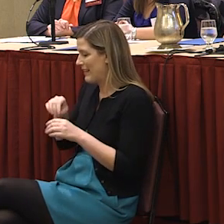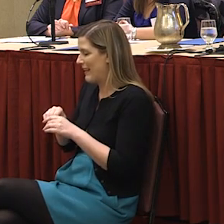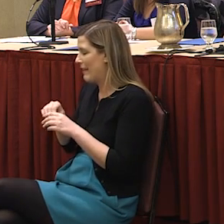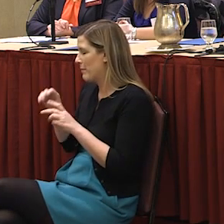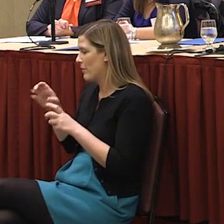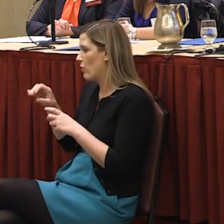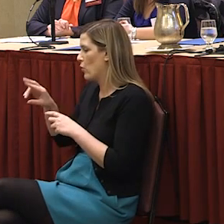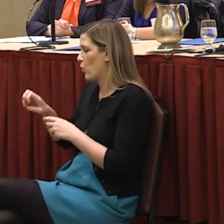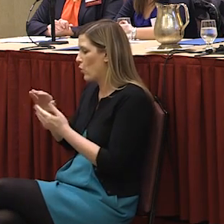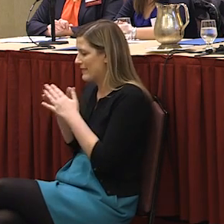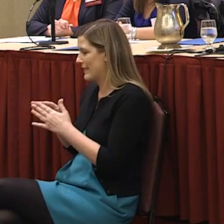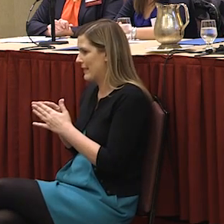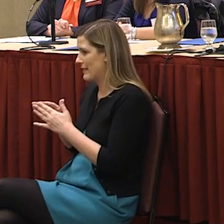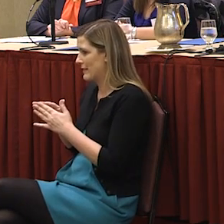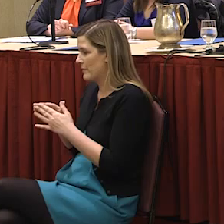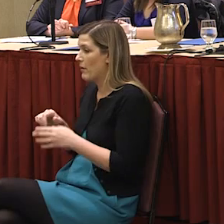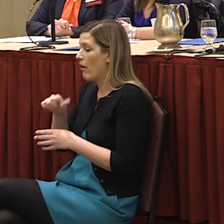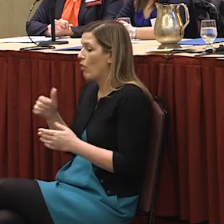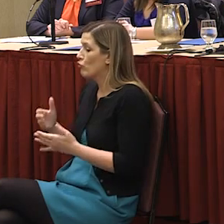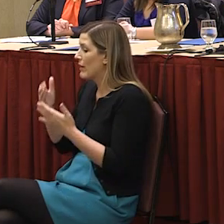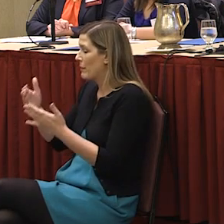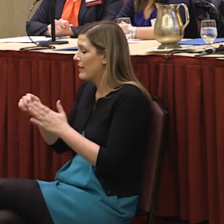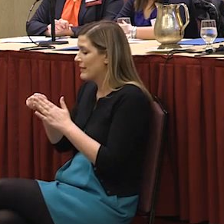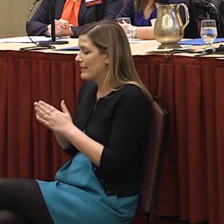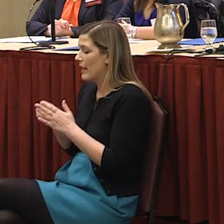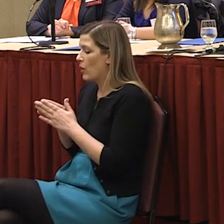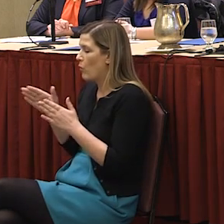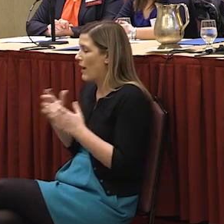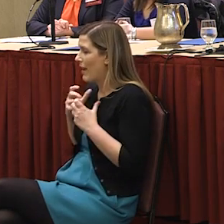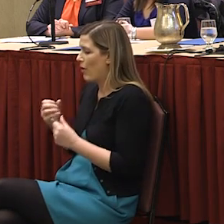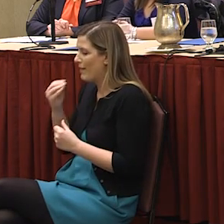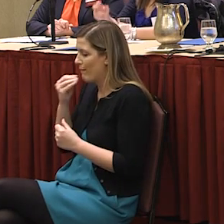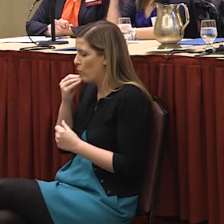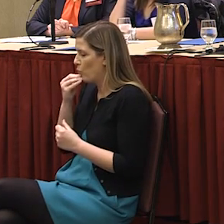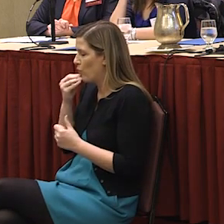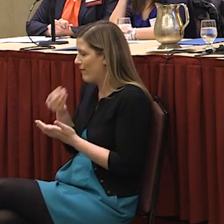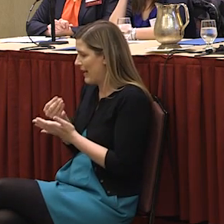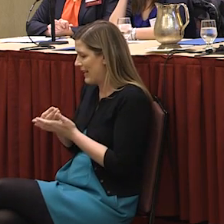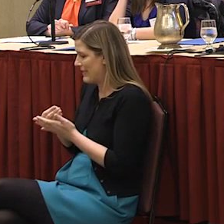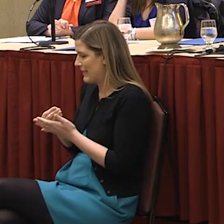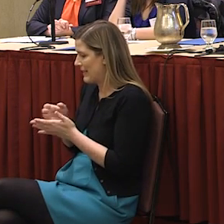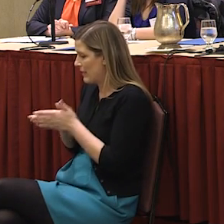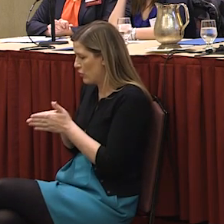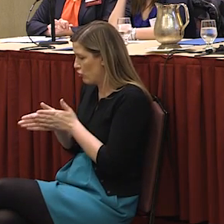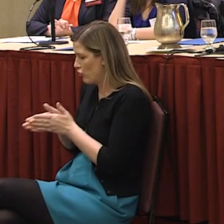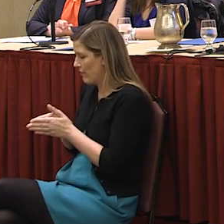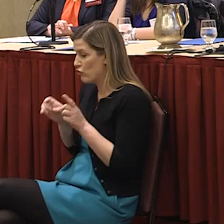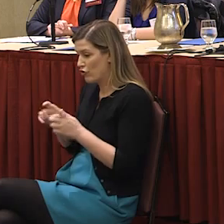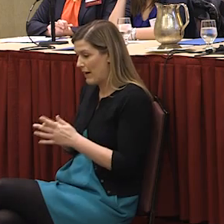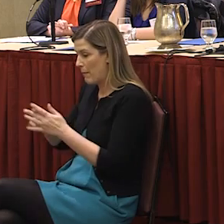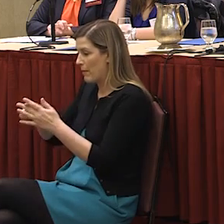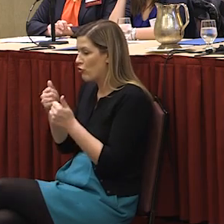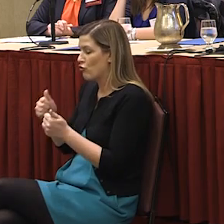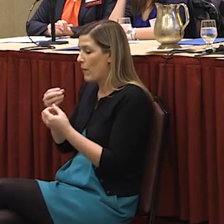some more continued recommendations is the statewide Healthy Food Financing Initiative. This too should be implemented to